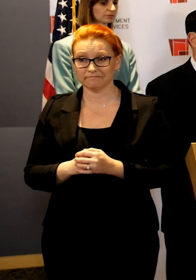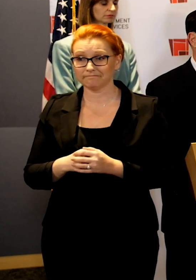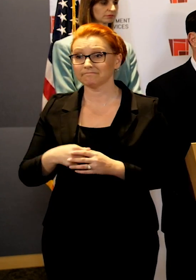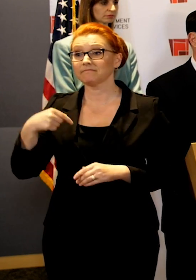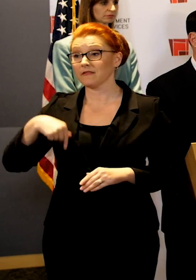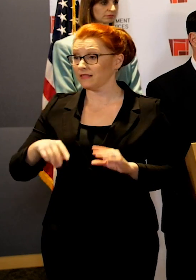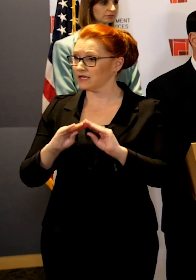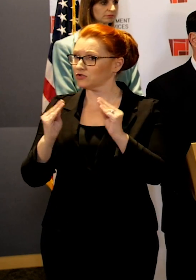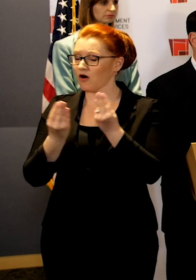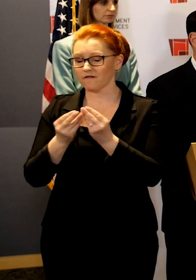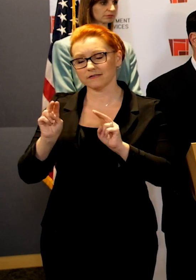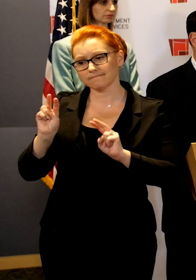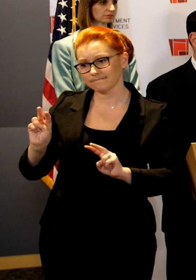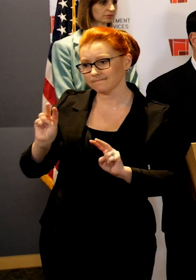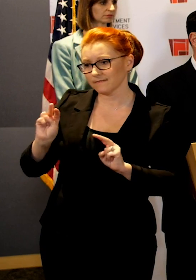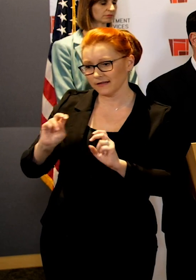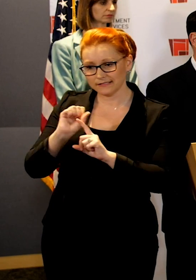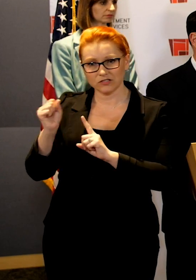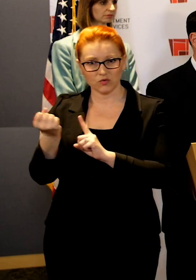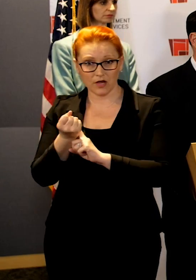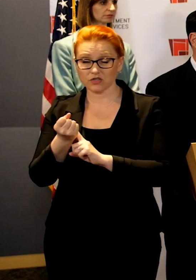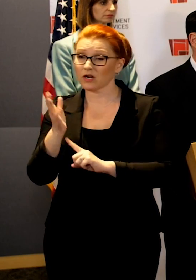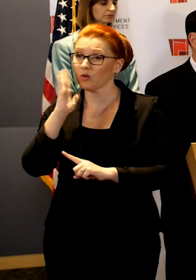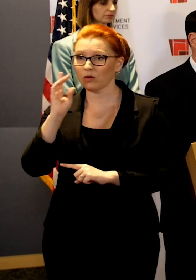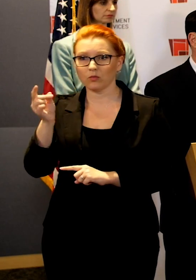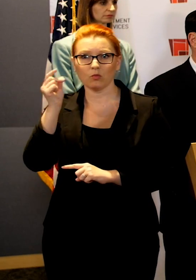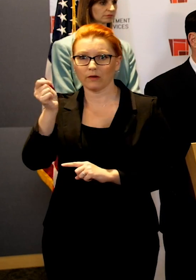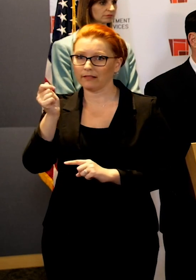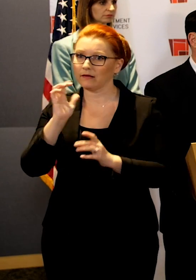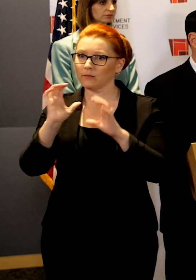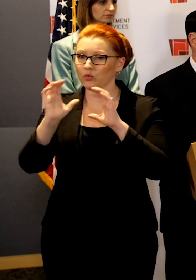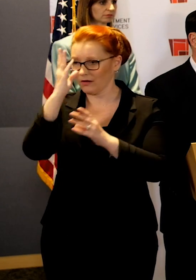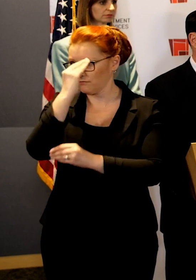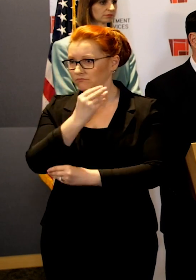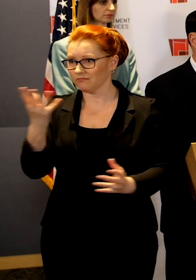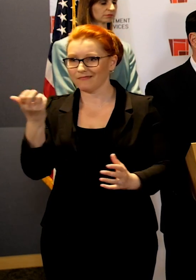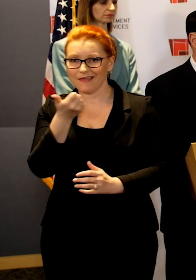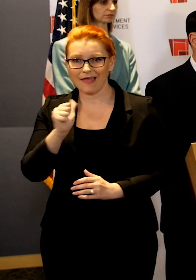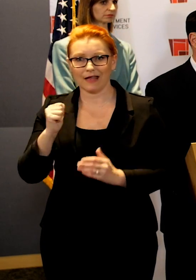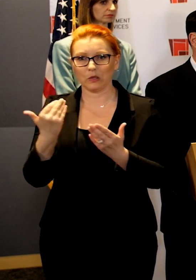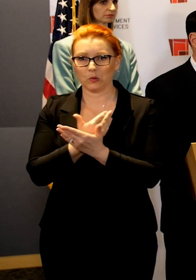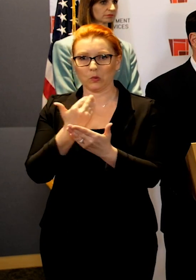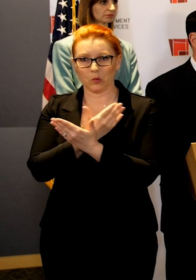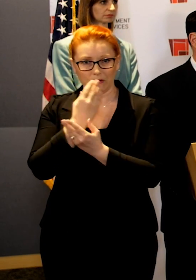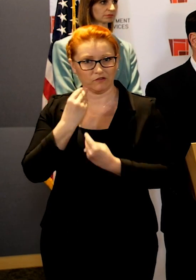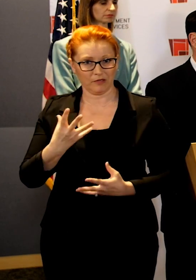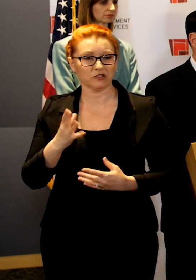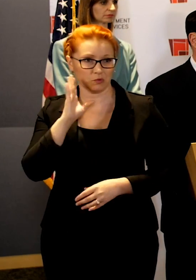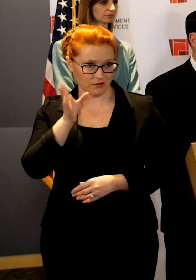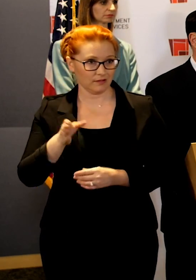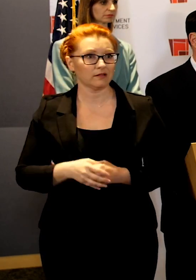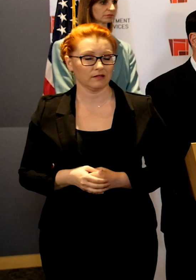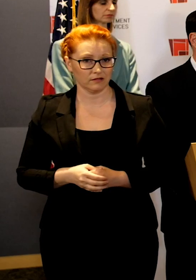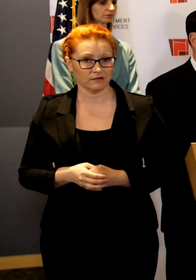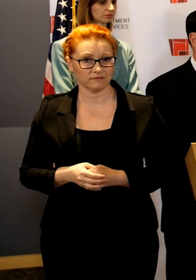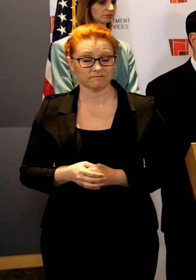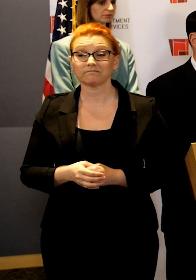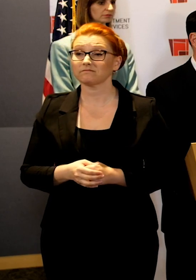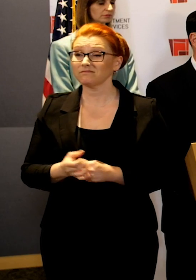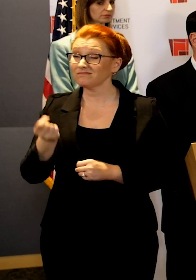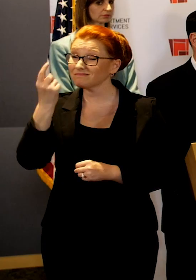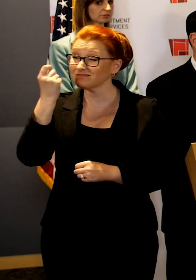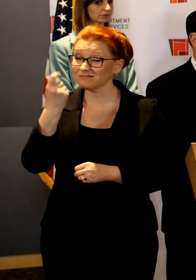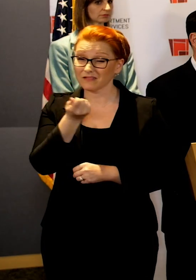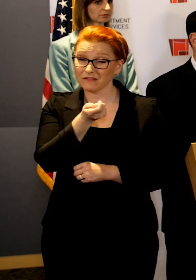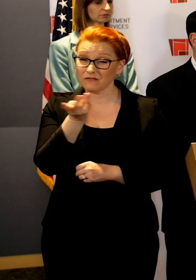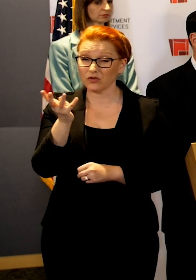constantly monitoring the situation and will quickly communicate to the public any new developments. Since some voting sites